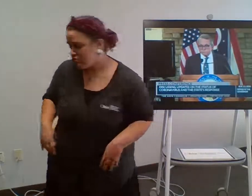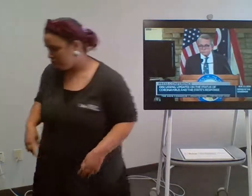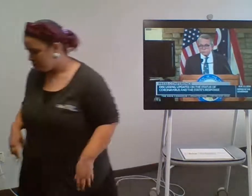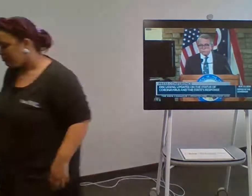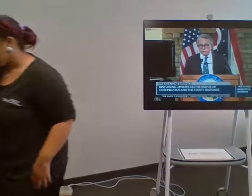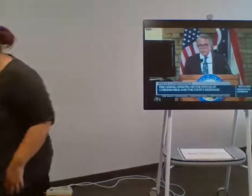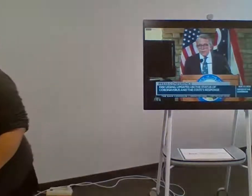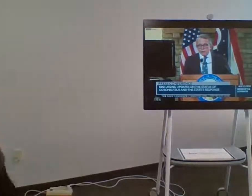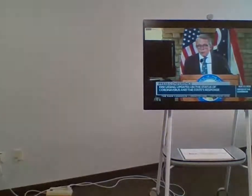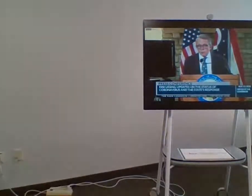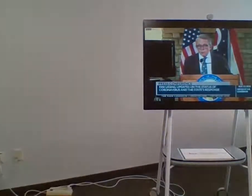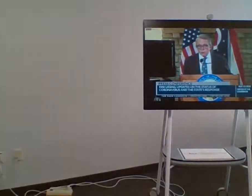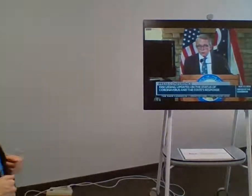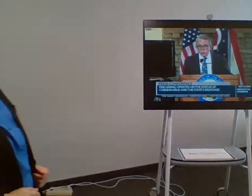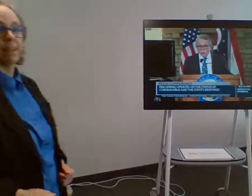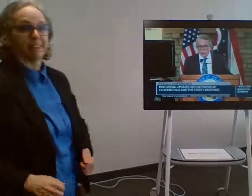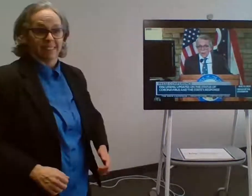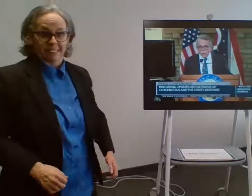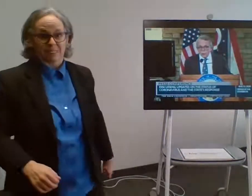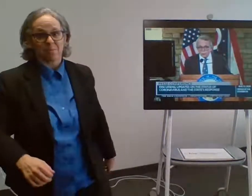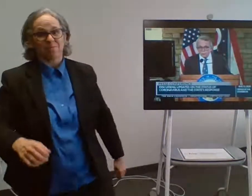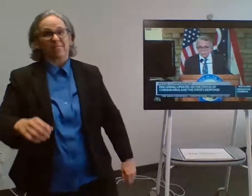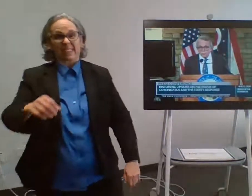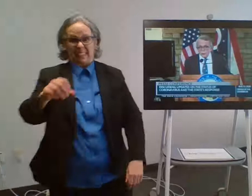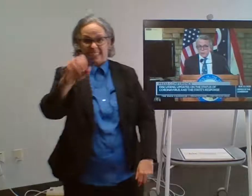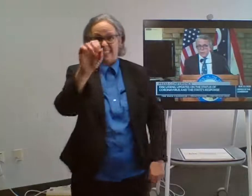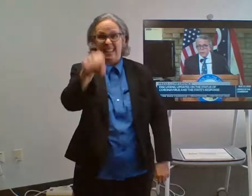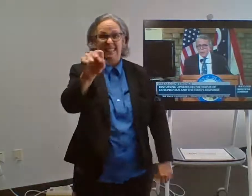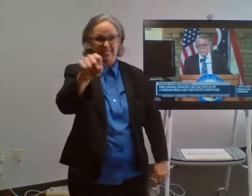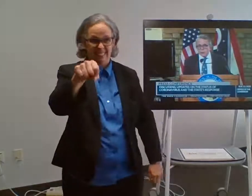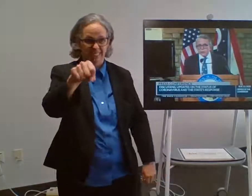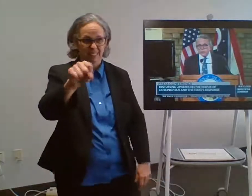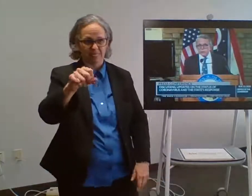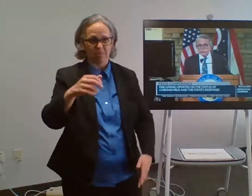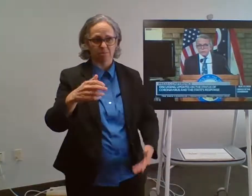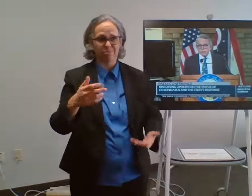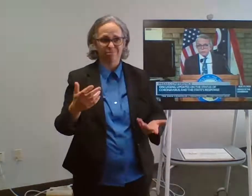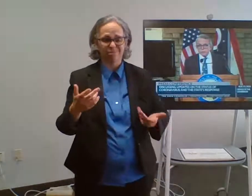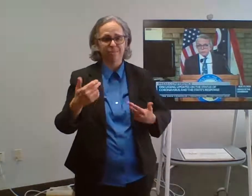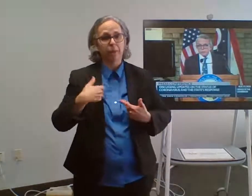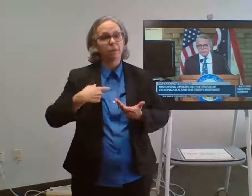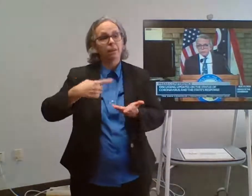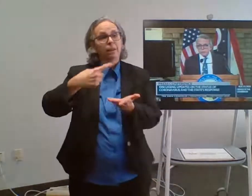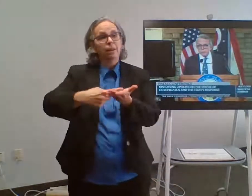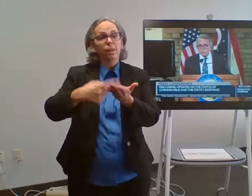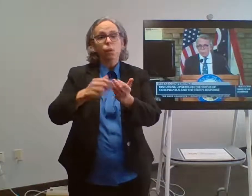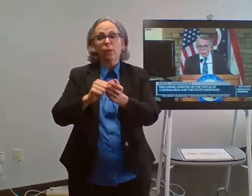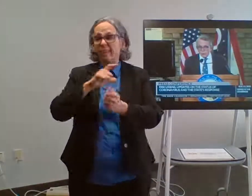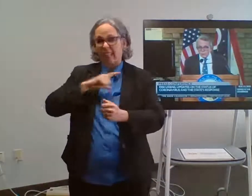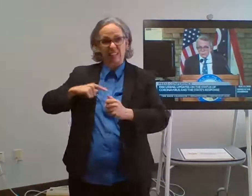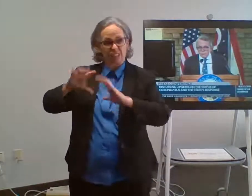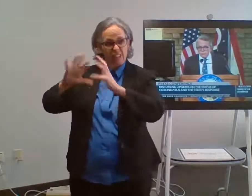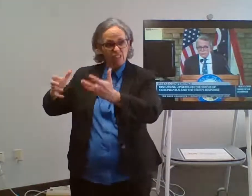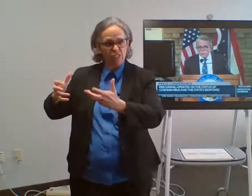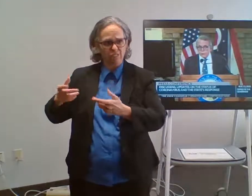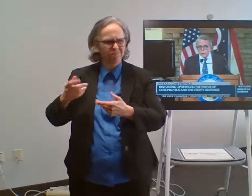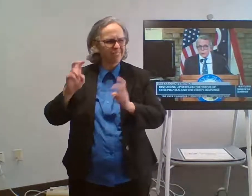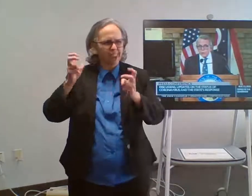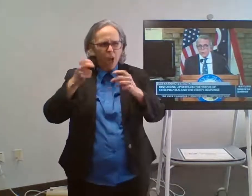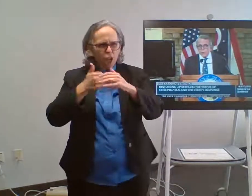legislature as part of our Strong Ohio bill, a very significant part of that